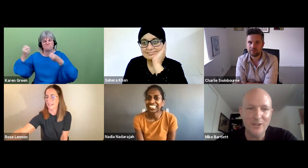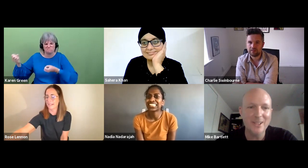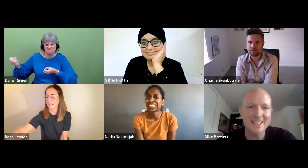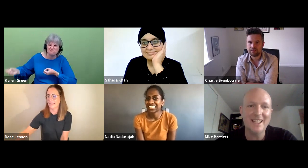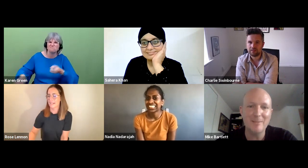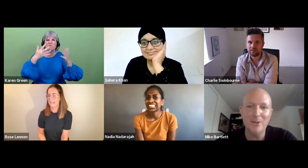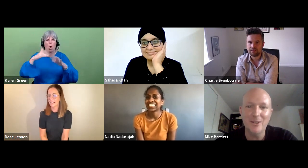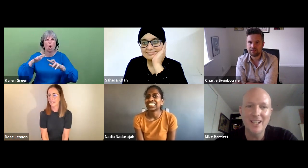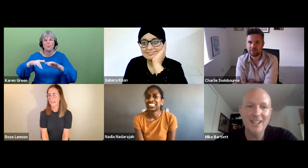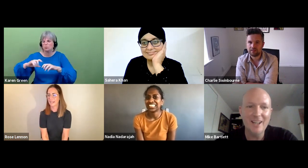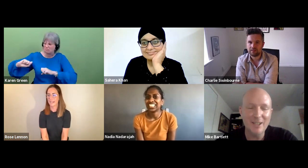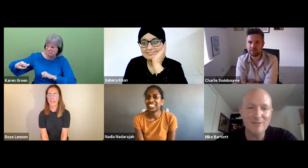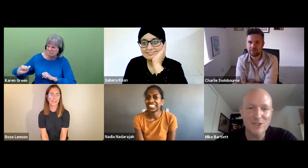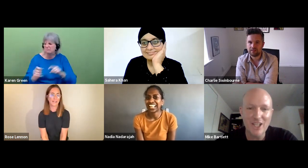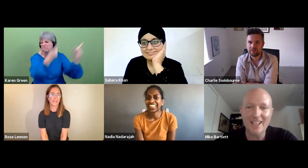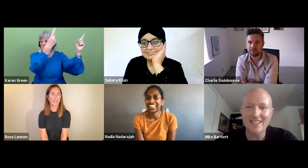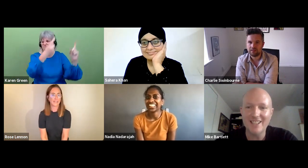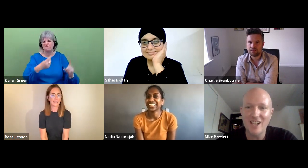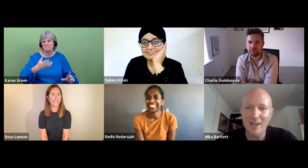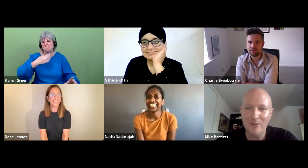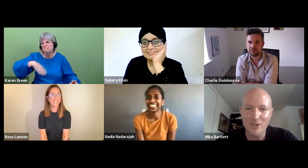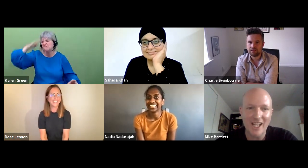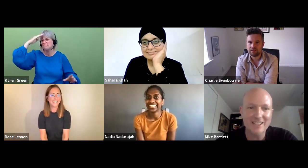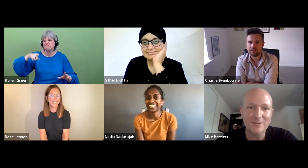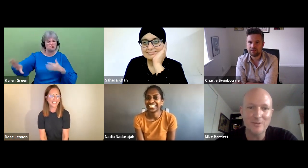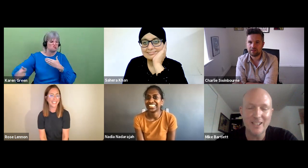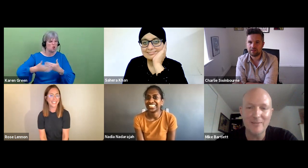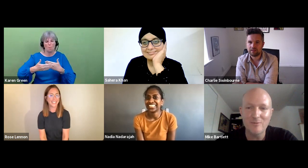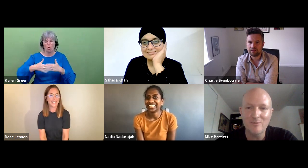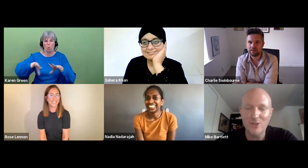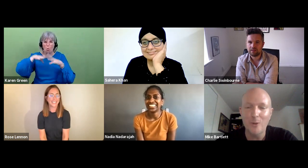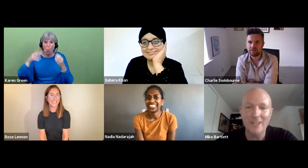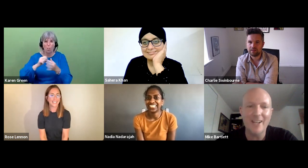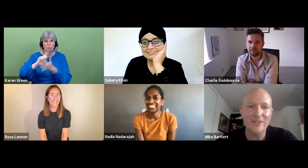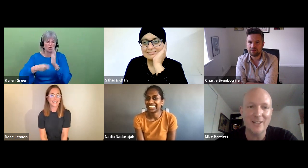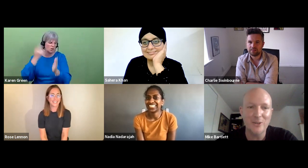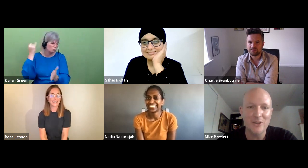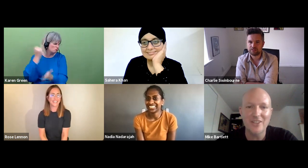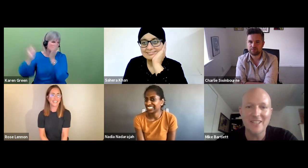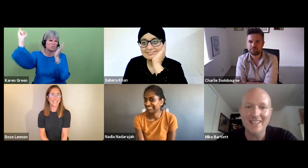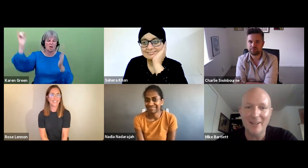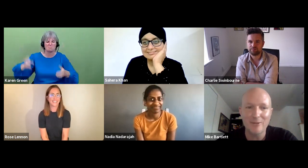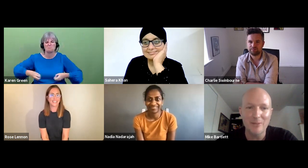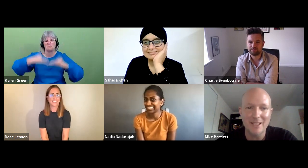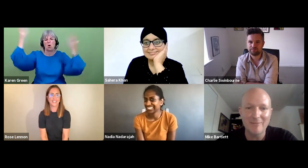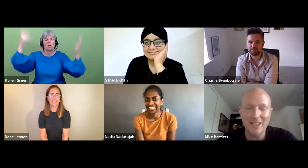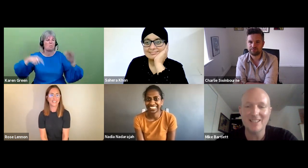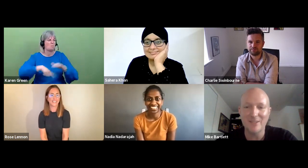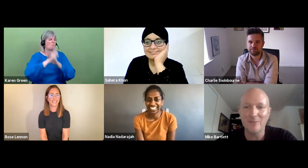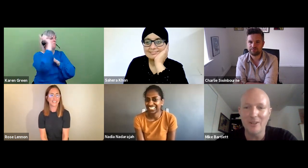doing this anymore. I reject the entire project." Then storms out, and of course, as soon as he gets out of the room, he thinks what